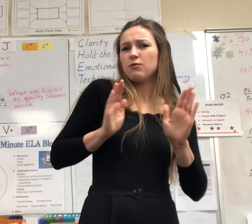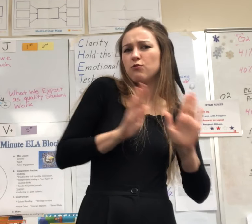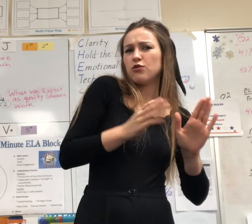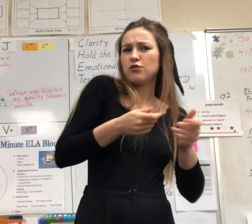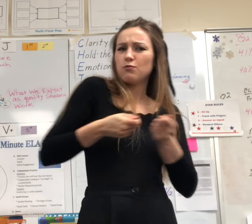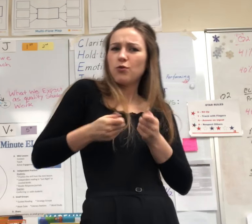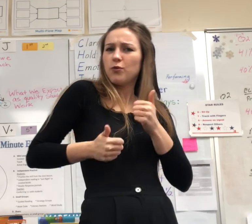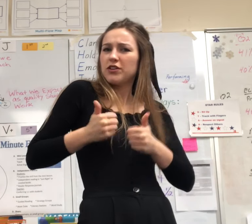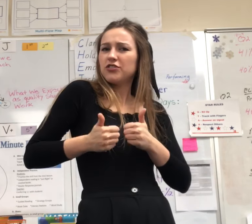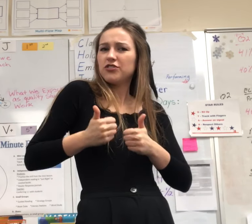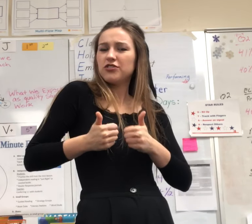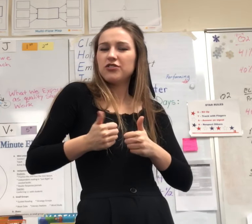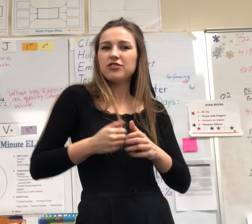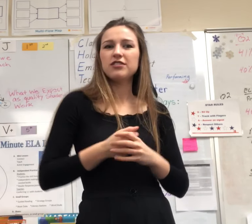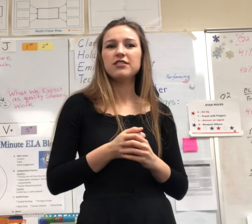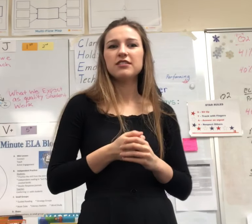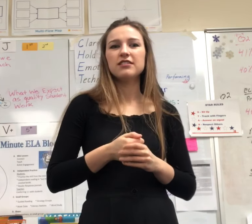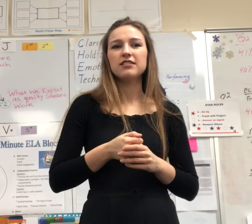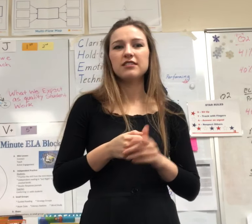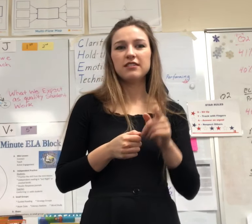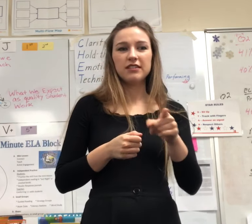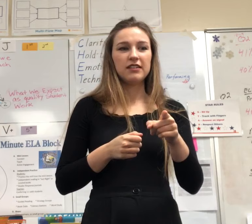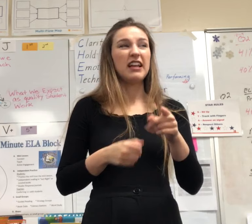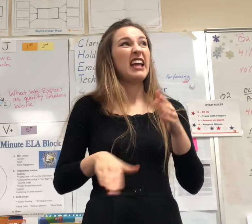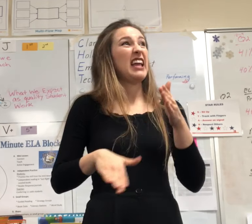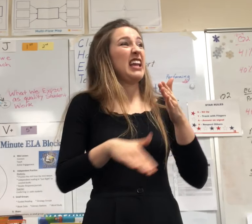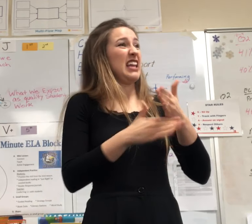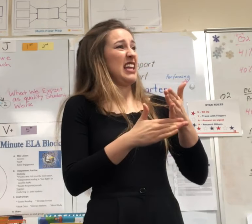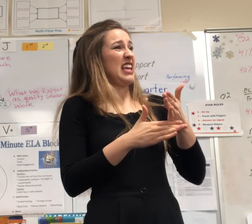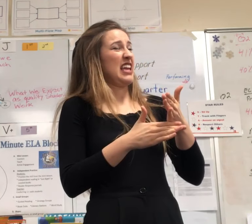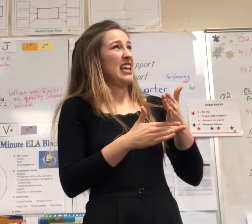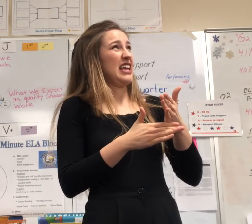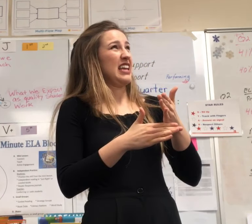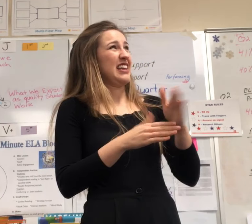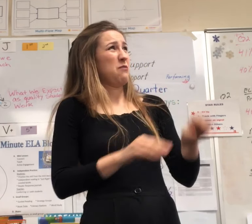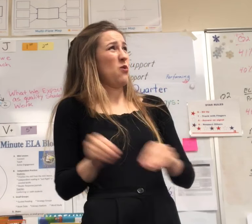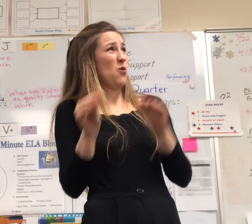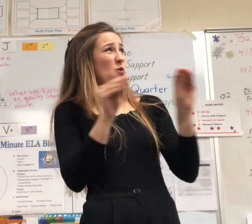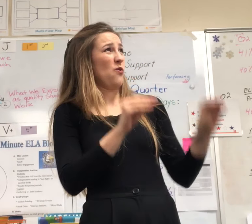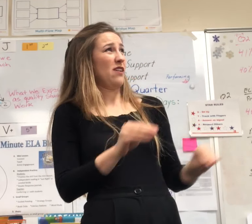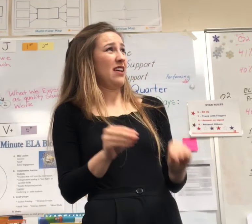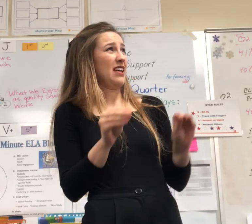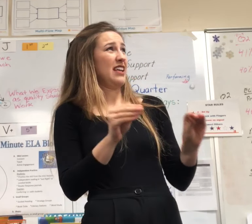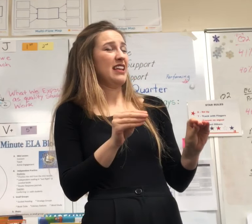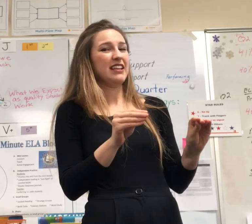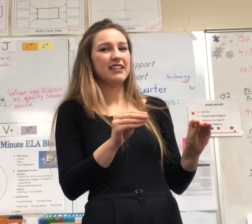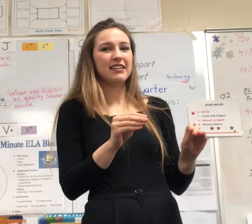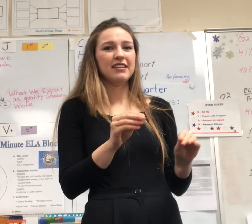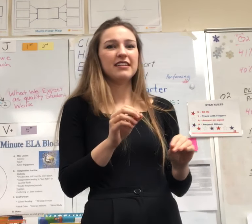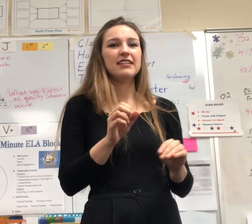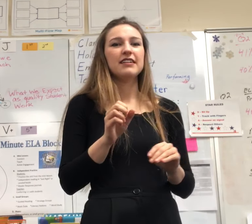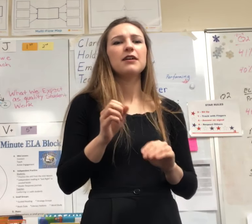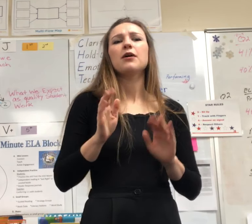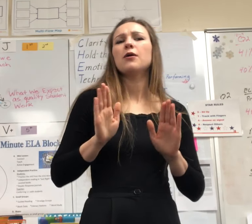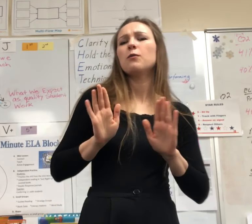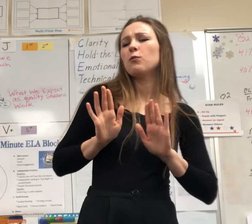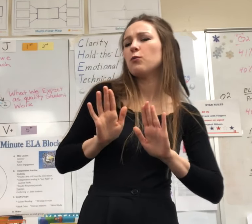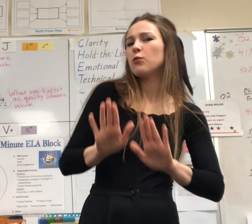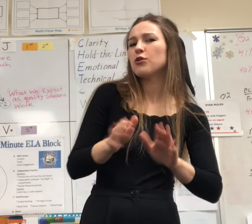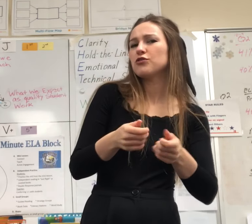A kick provides movement. It does provide movement. Is it a push or a pull? Push.